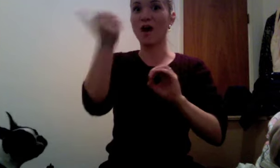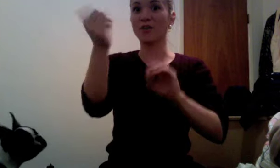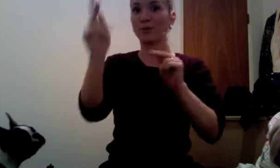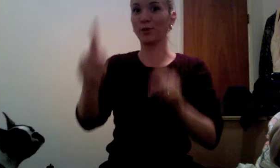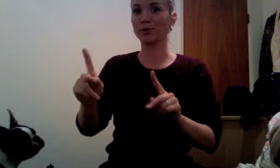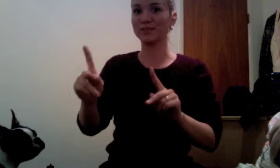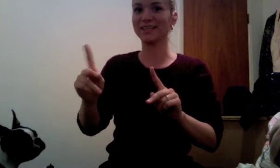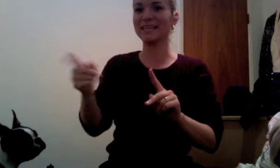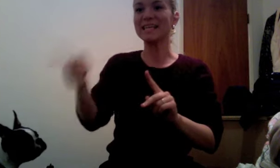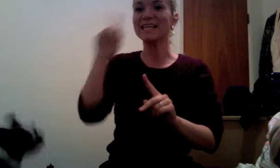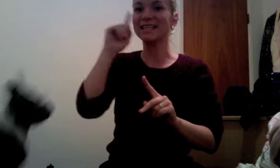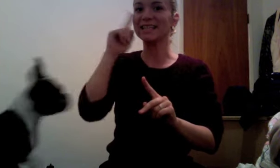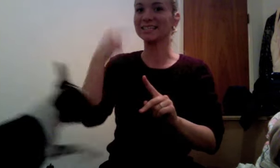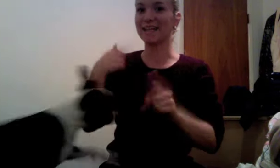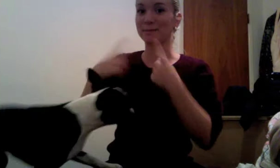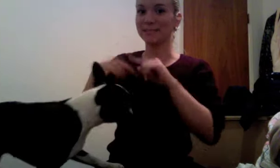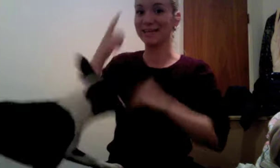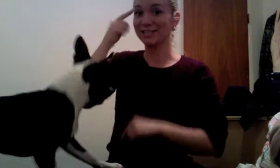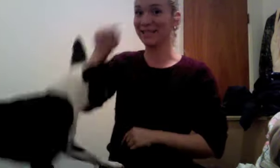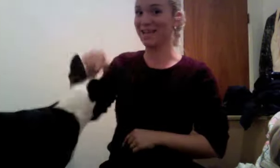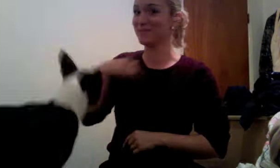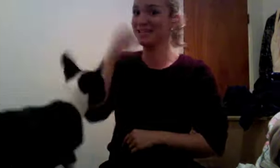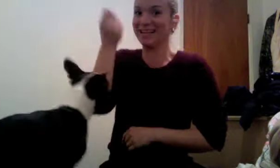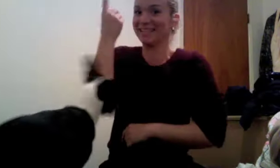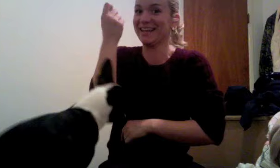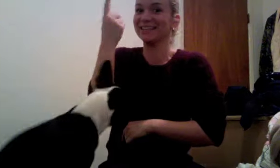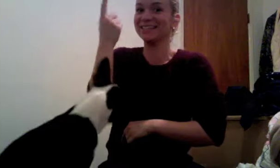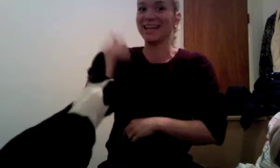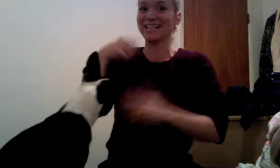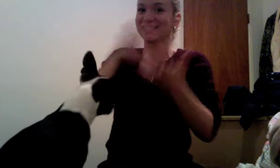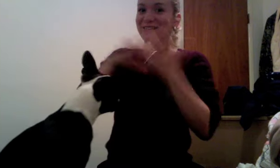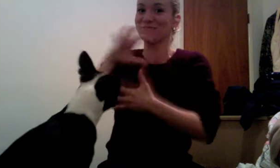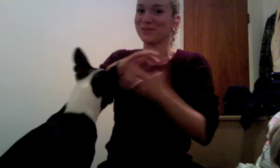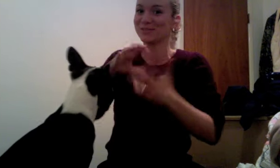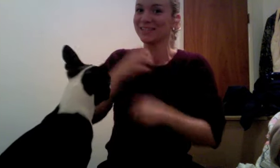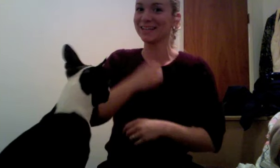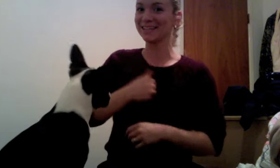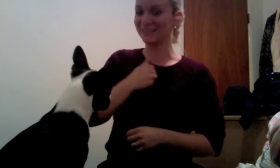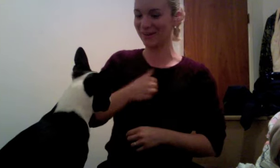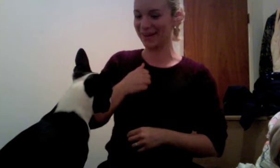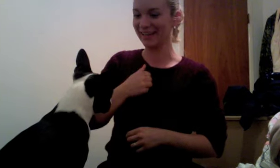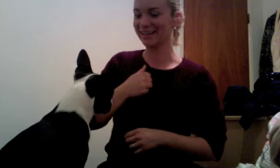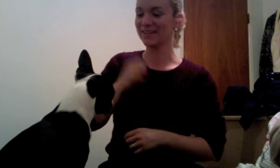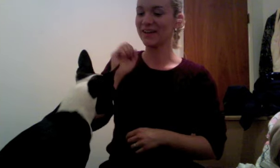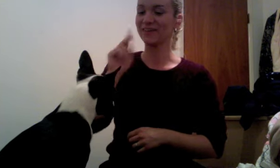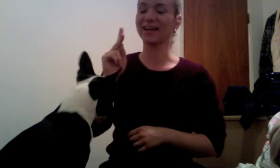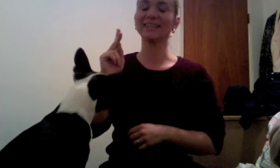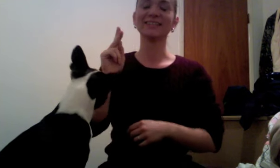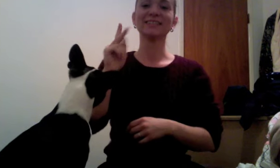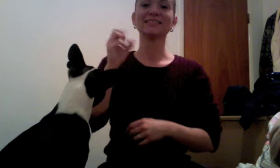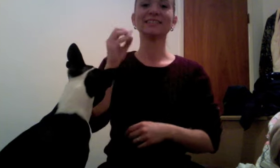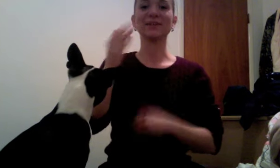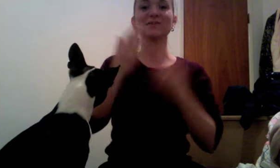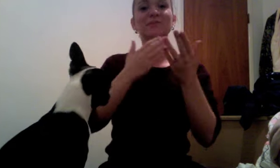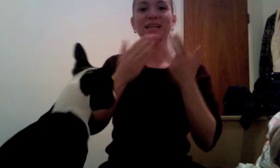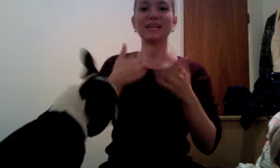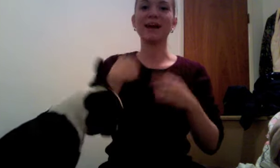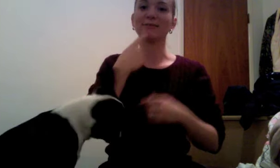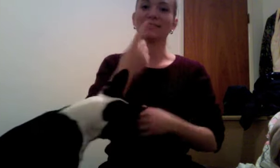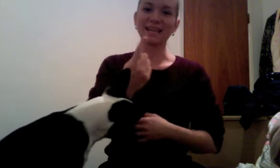other person, he thinks that I'm signing to him and he doesn't understand. He's confused. Sorry. Okay, so anyway, I was